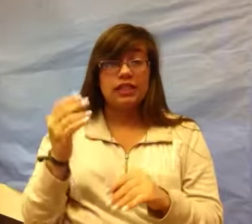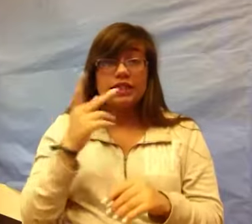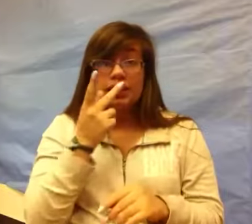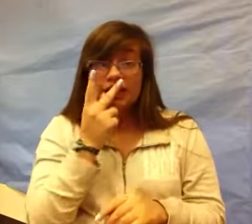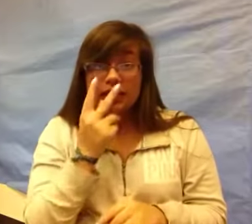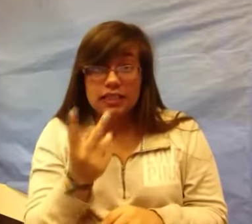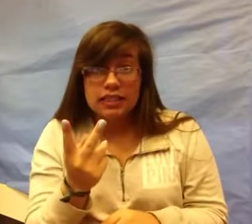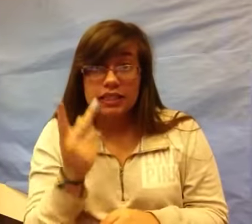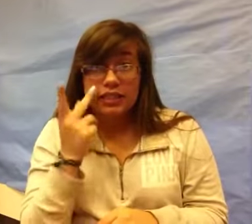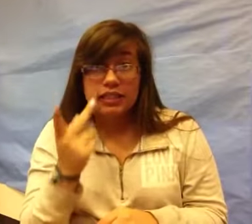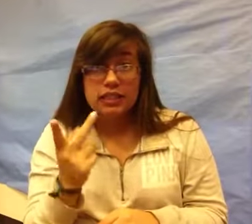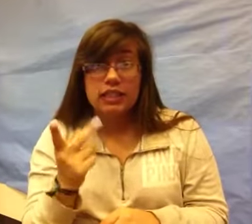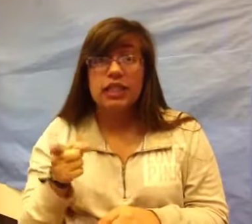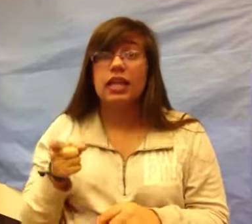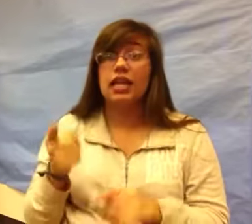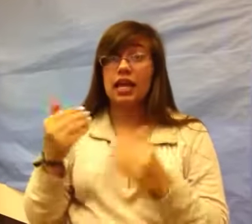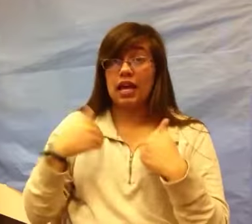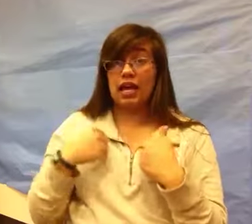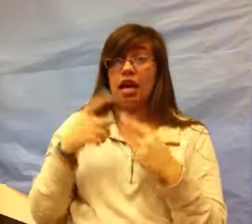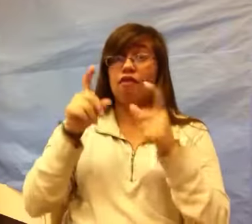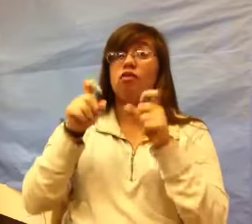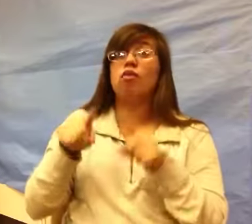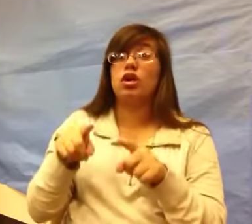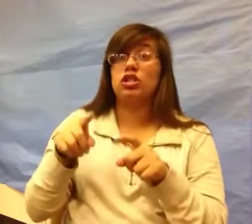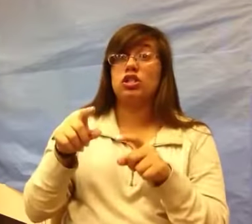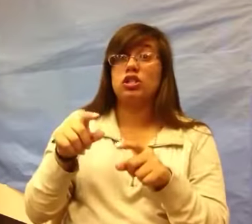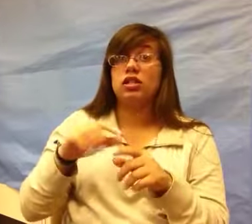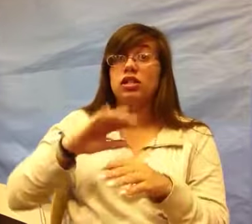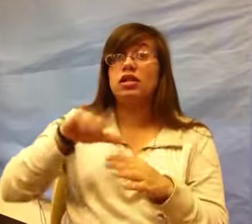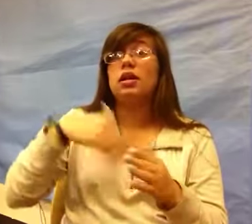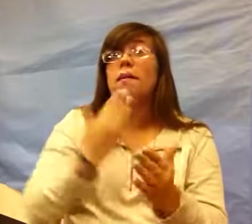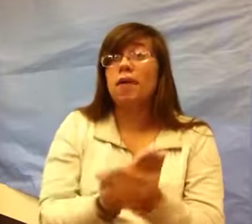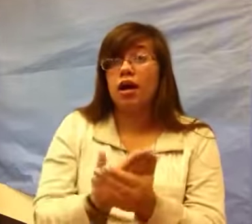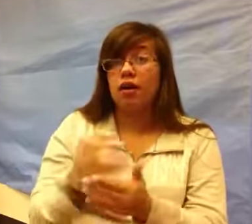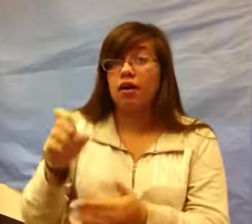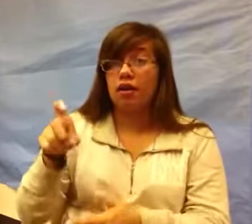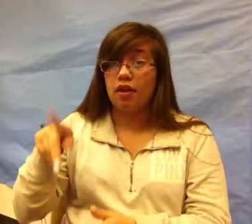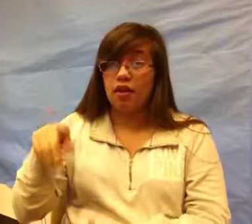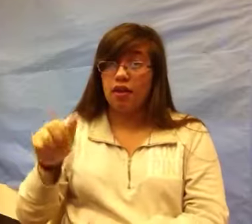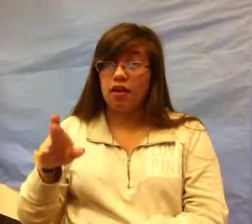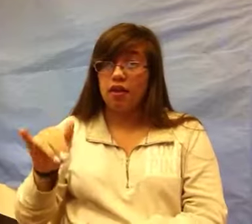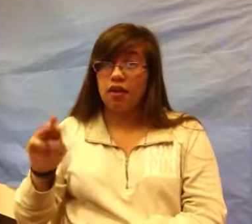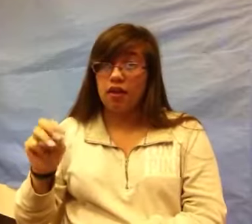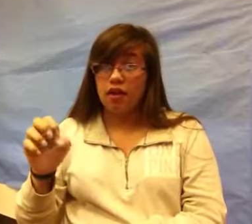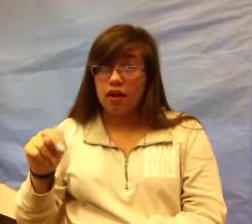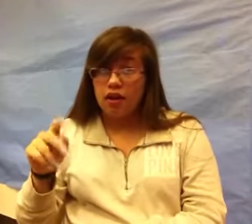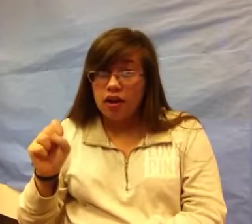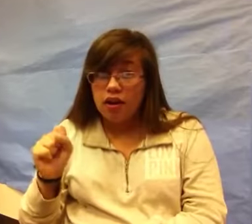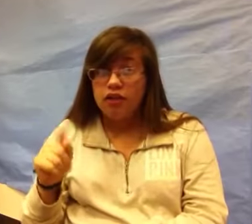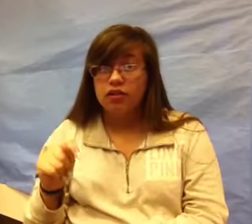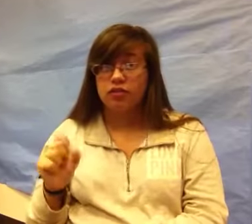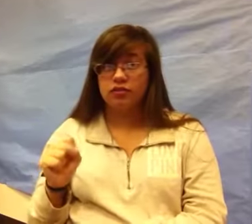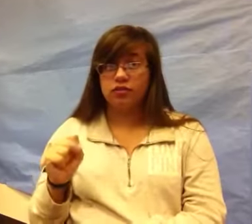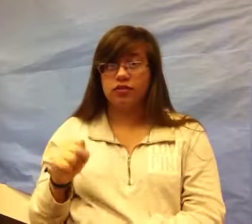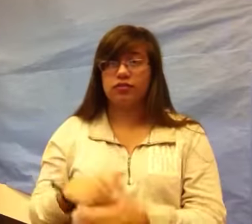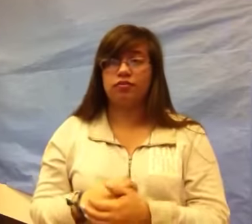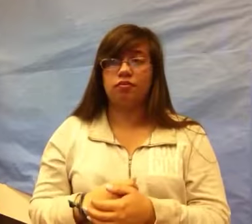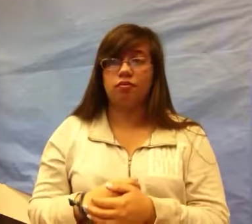they'd actually call her, because she's a beautiful woman. And what they found was that the ones who were on the shaky bridge, in answering the questions and designing